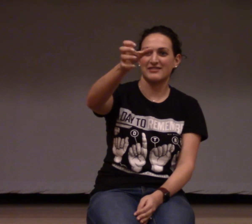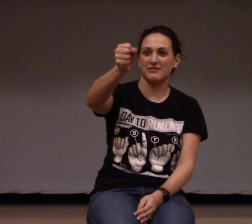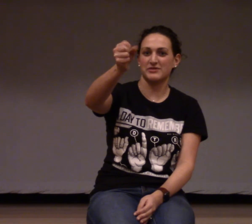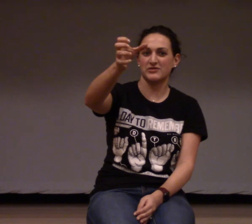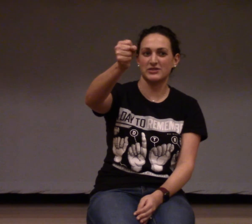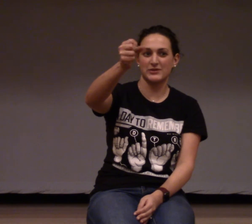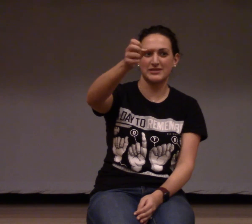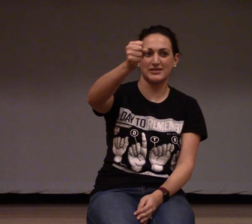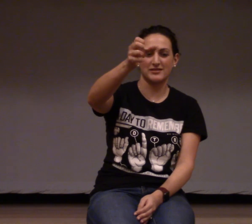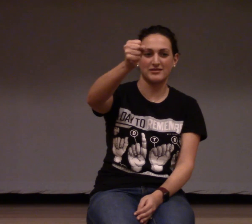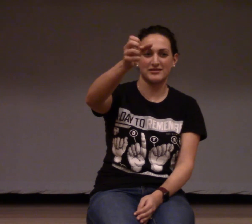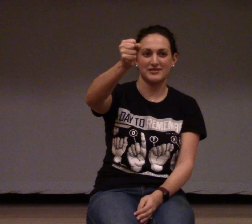Yep, so just squeeze.